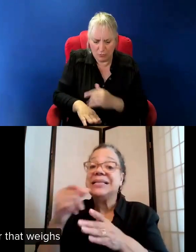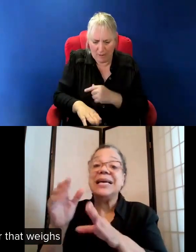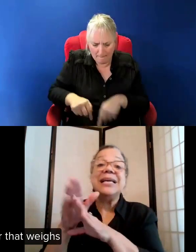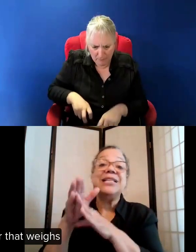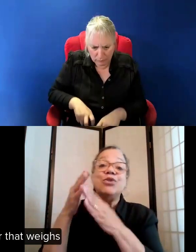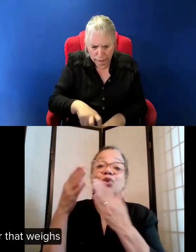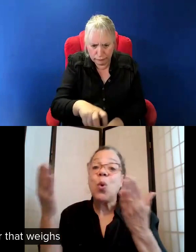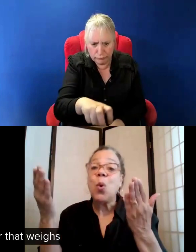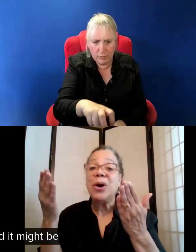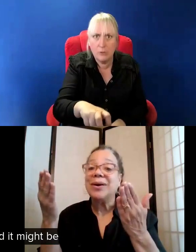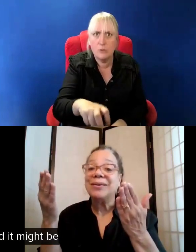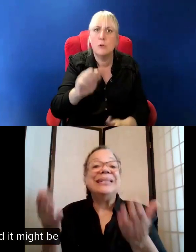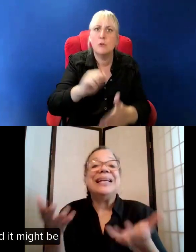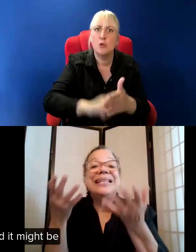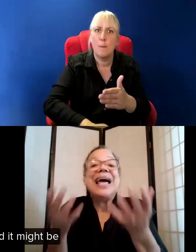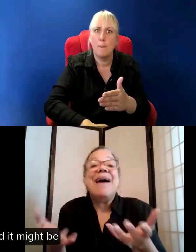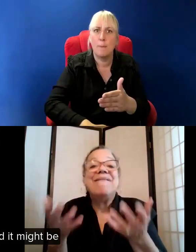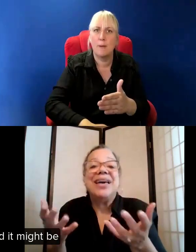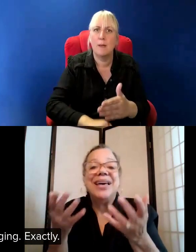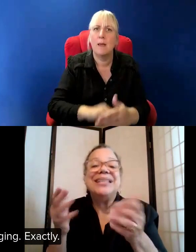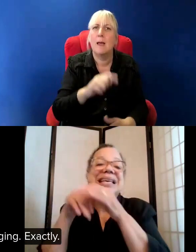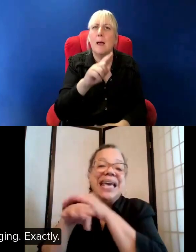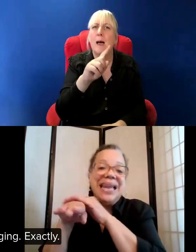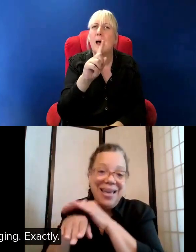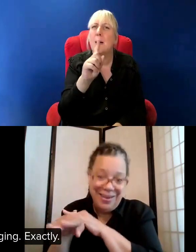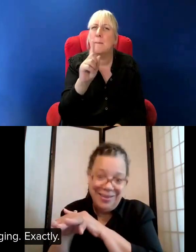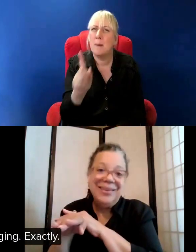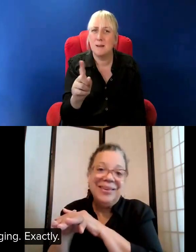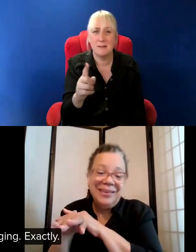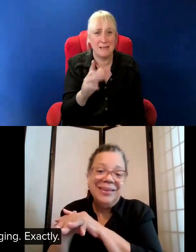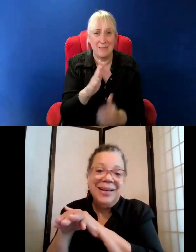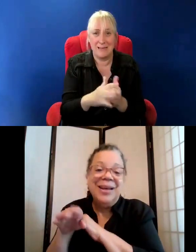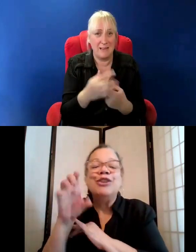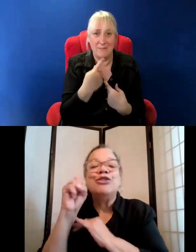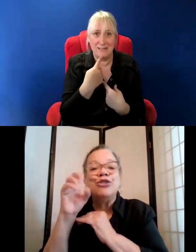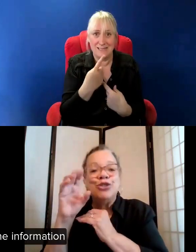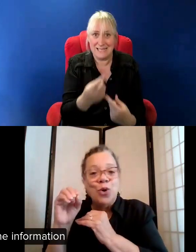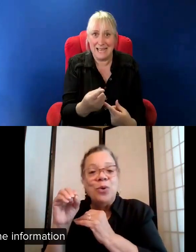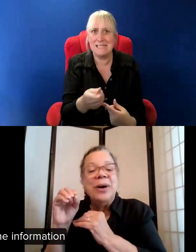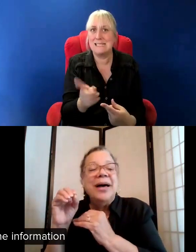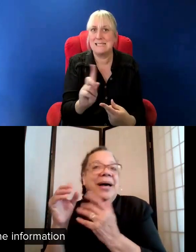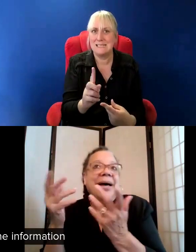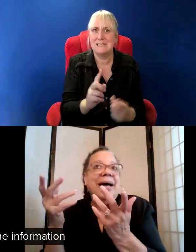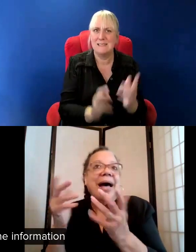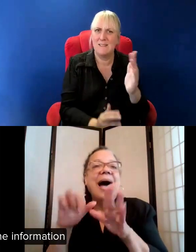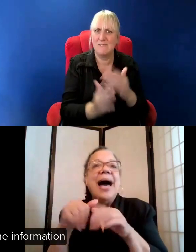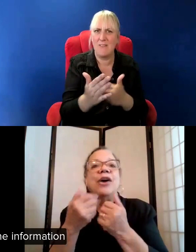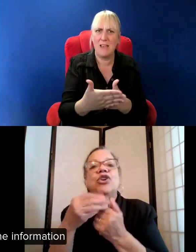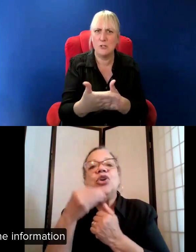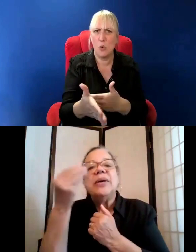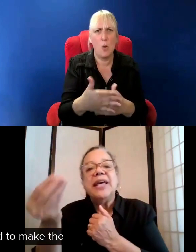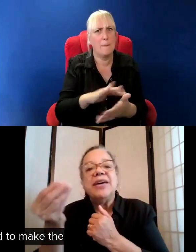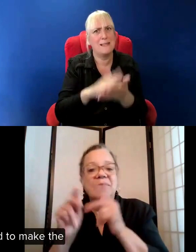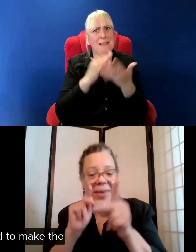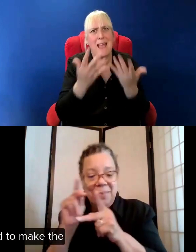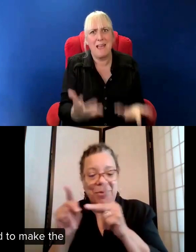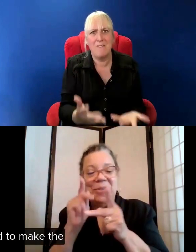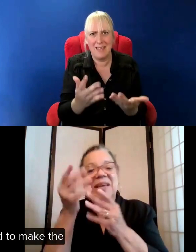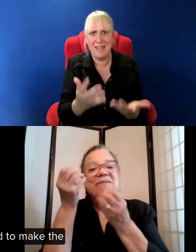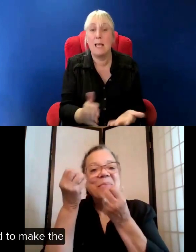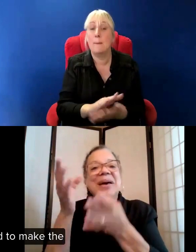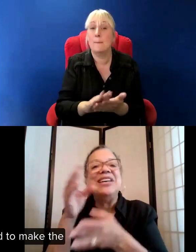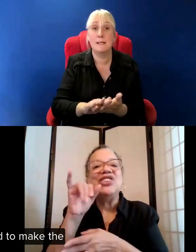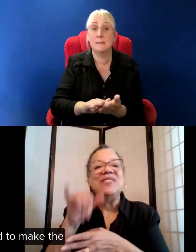a fire door that weighs X amount, and it might be quite challenging. Exactly. And it's how we give people the information that they